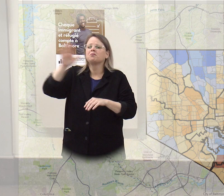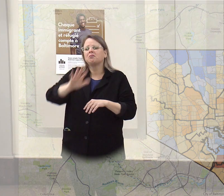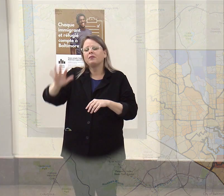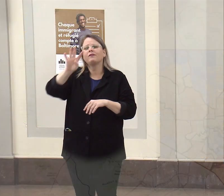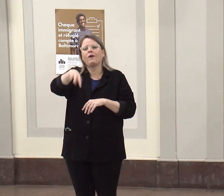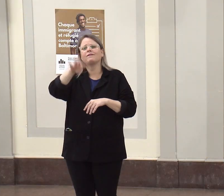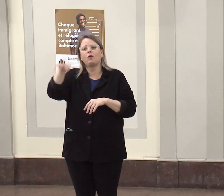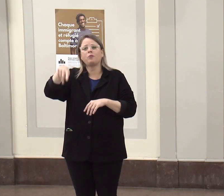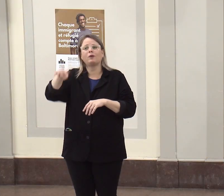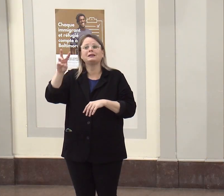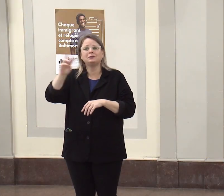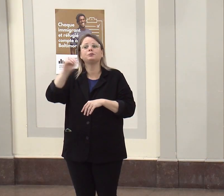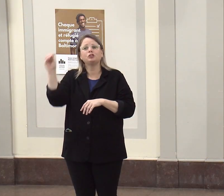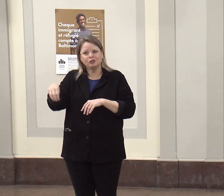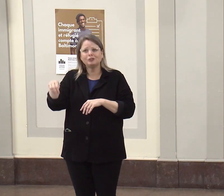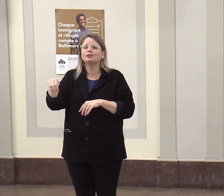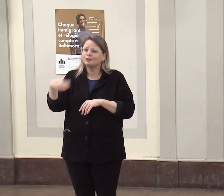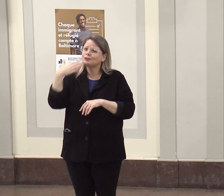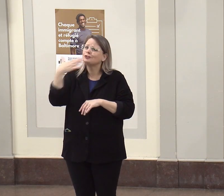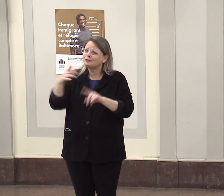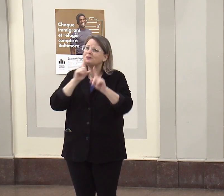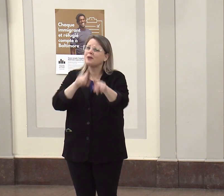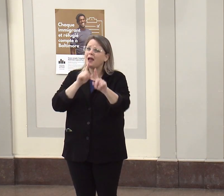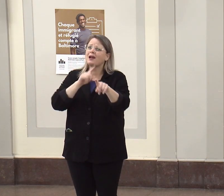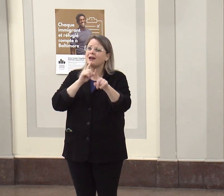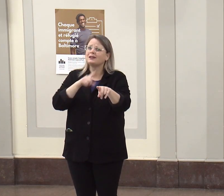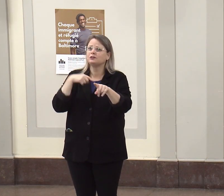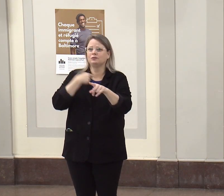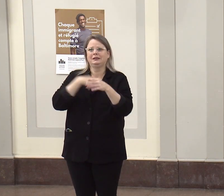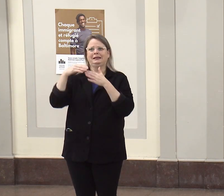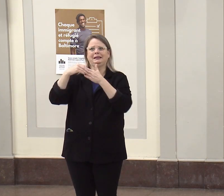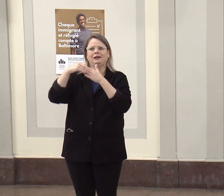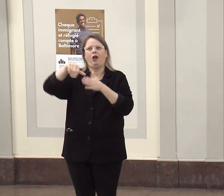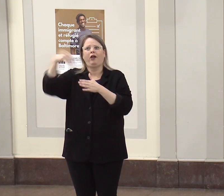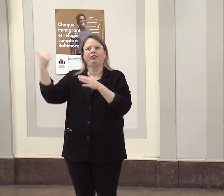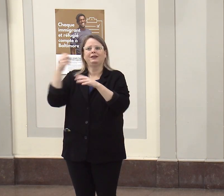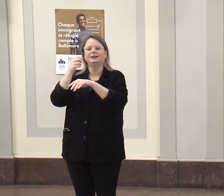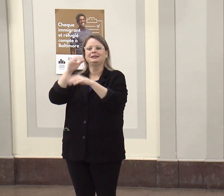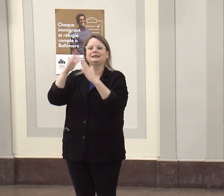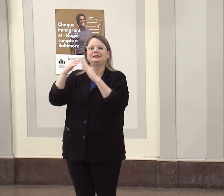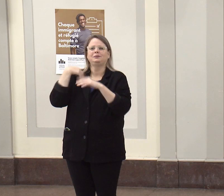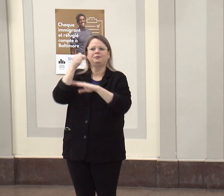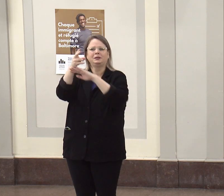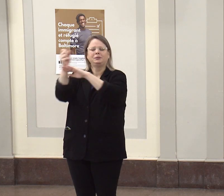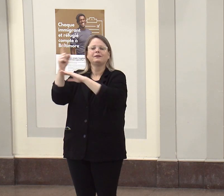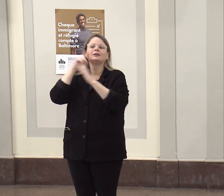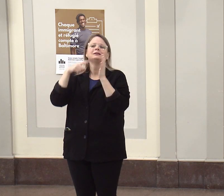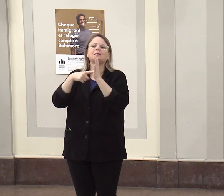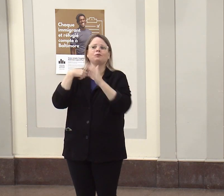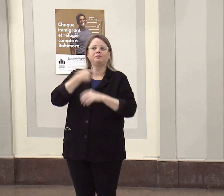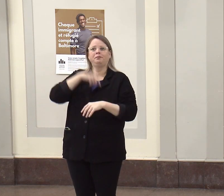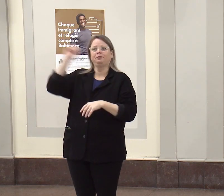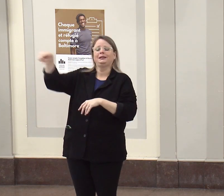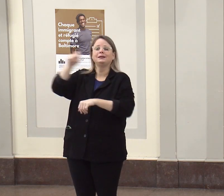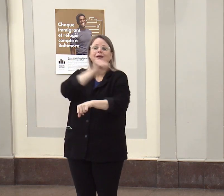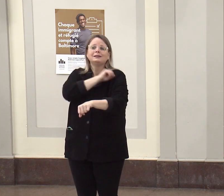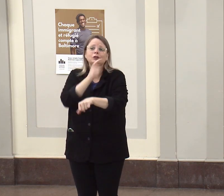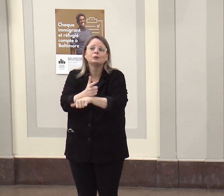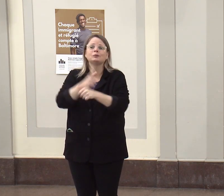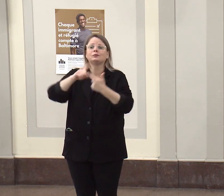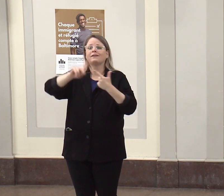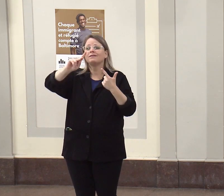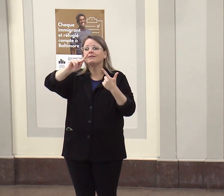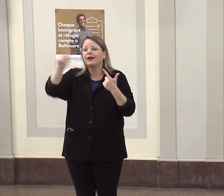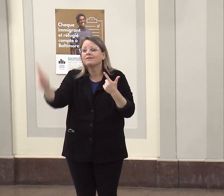group, including St. Louis, Philadelphia, Los Angeles, Detroit, New